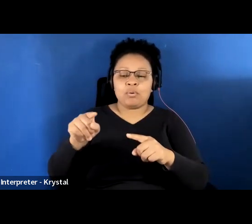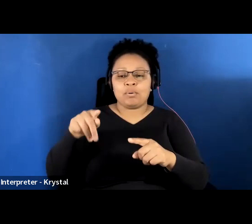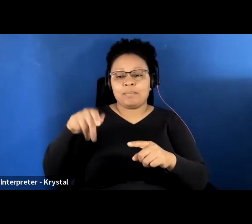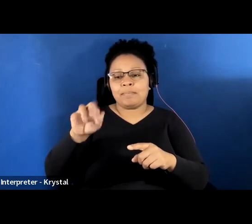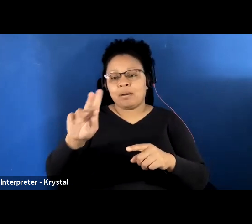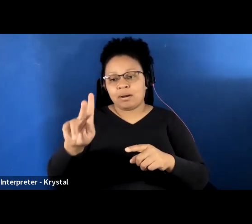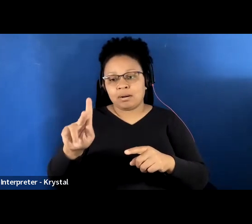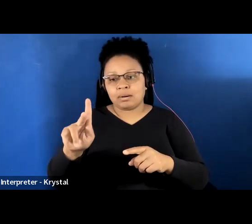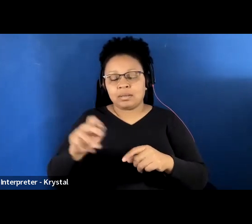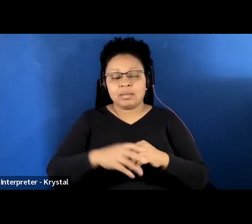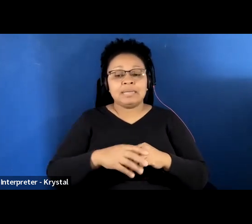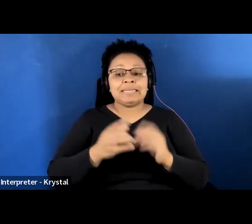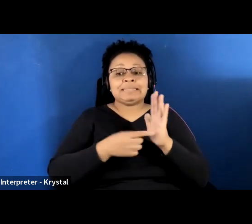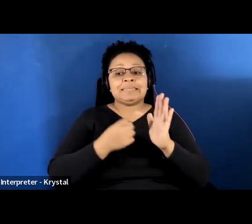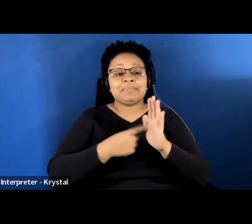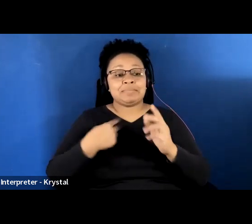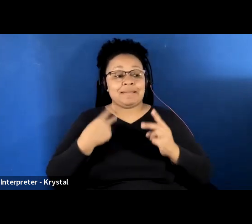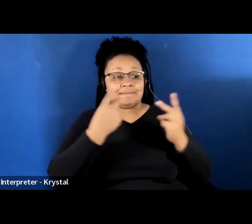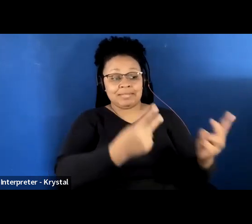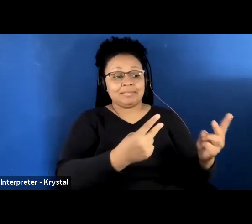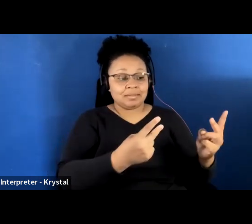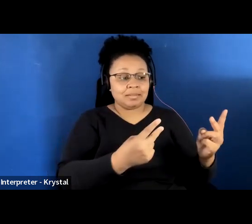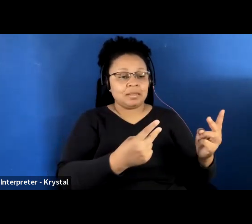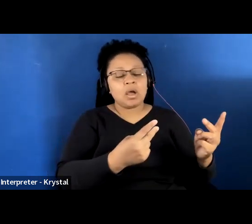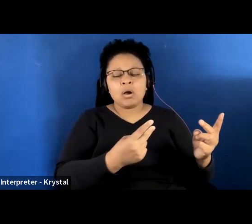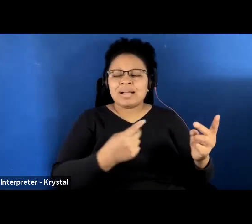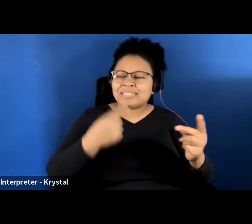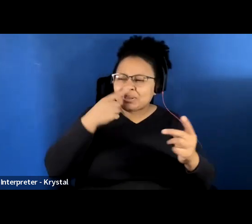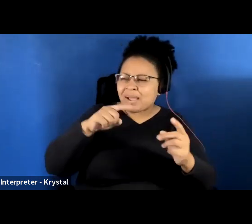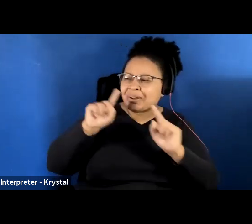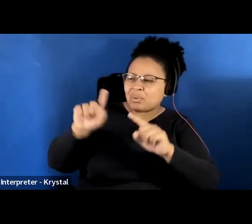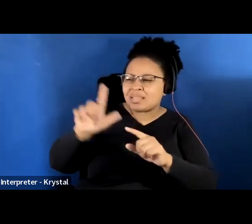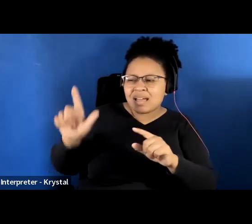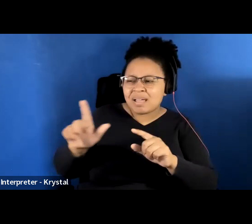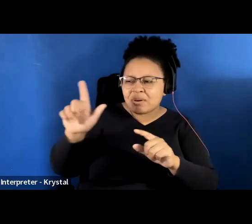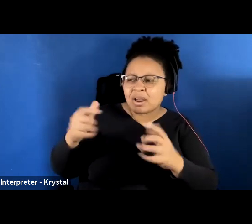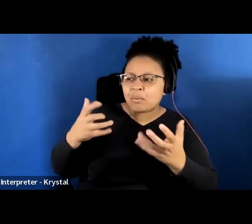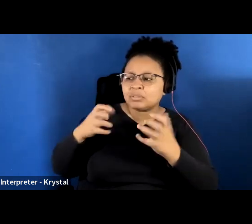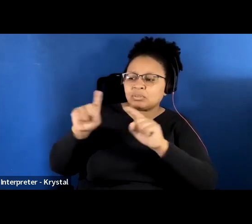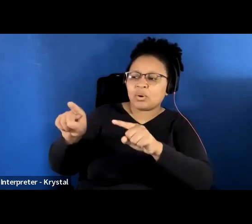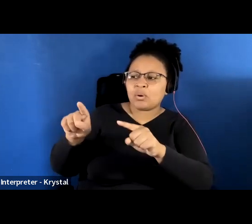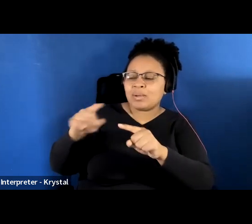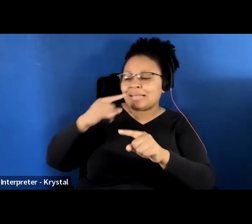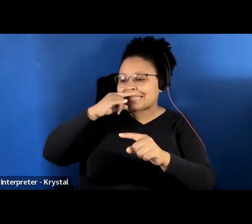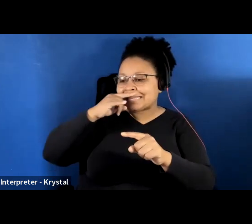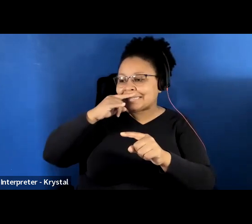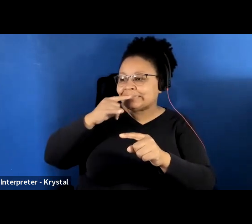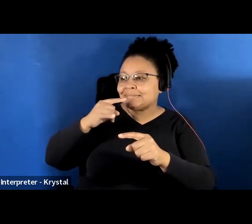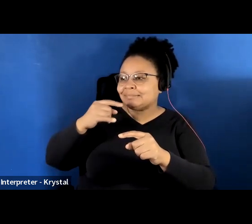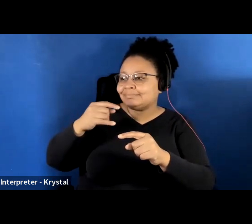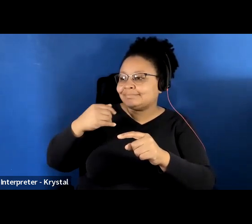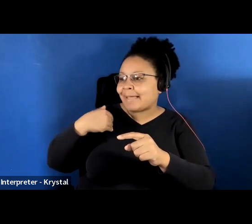want to go to the library because they're doing something for the kids. Like, awesome. You drive, I'll follow, you know.